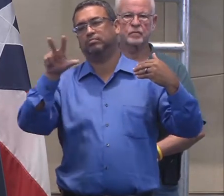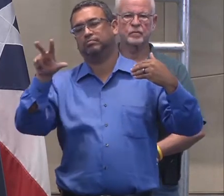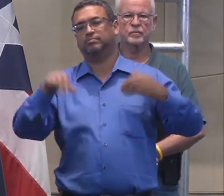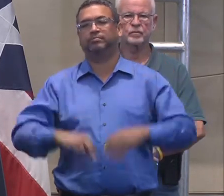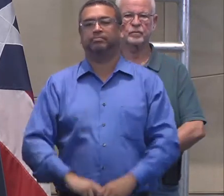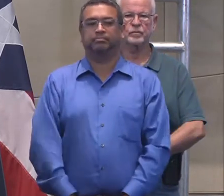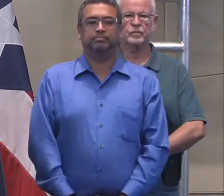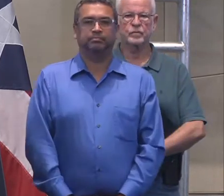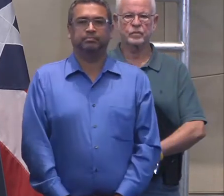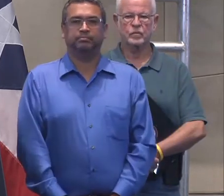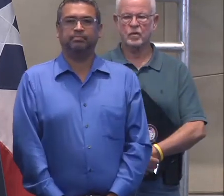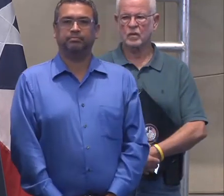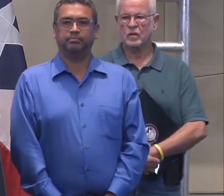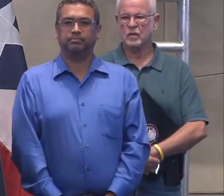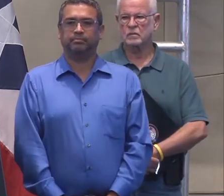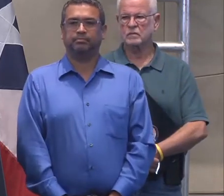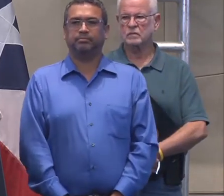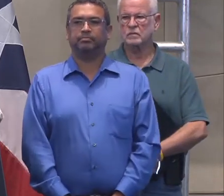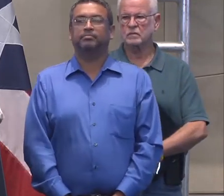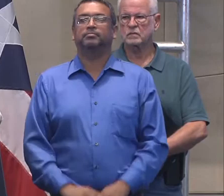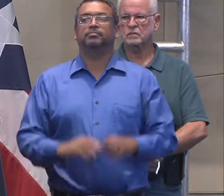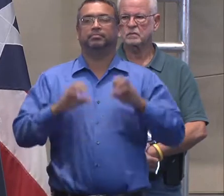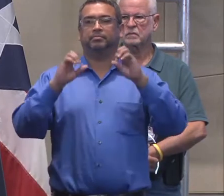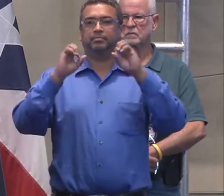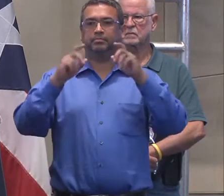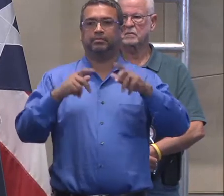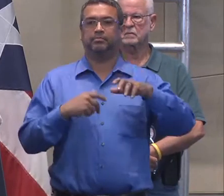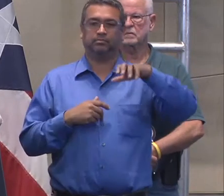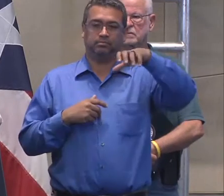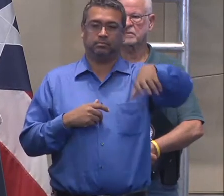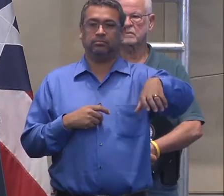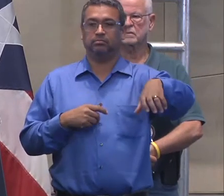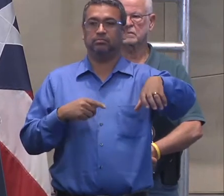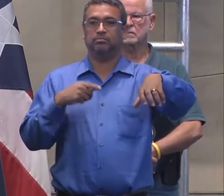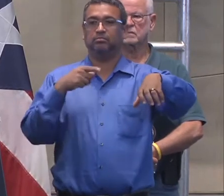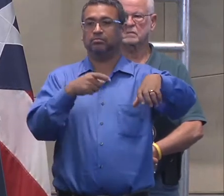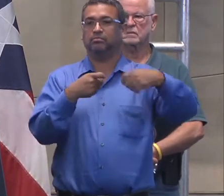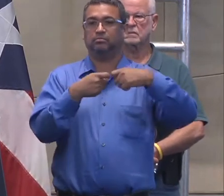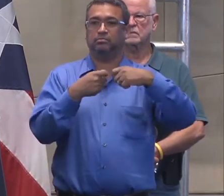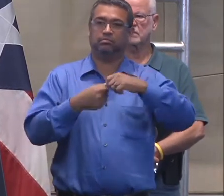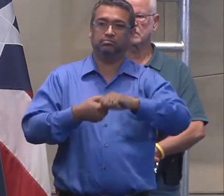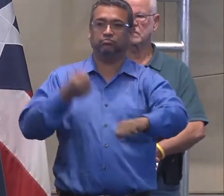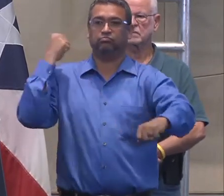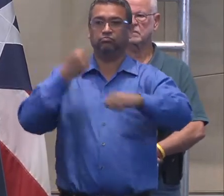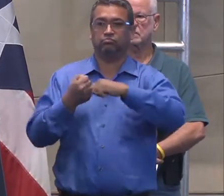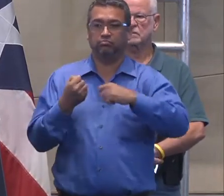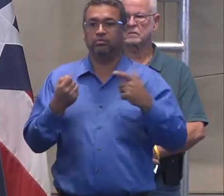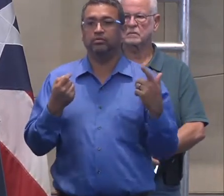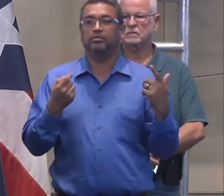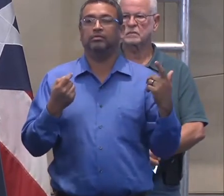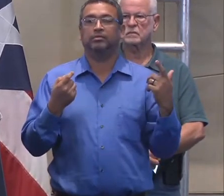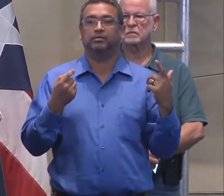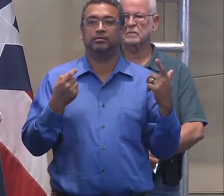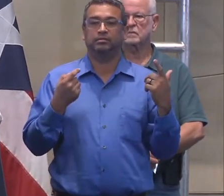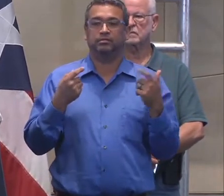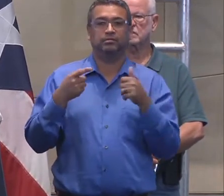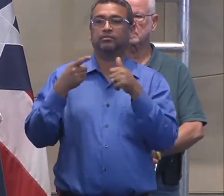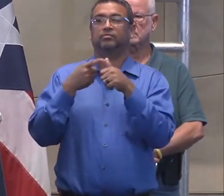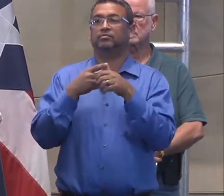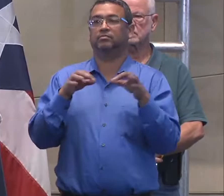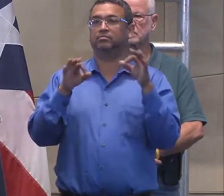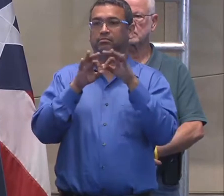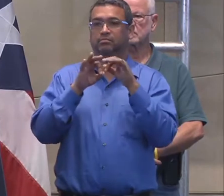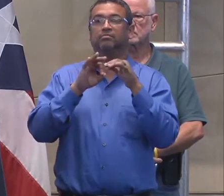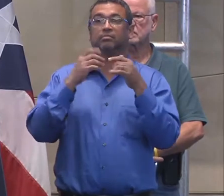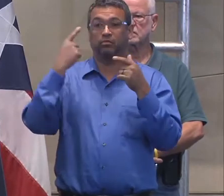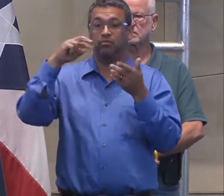Again, implementation of generators, making sure that we have generators so that we can distribute water and put them on